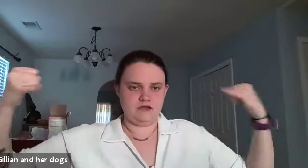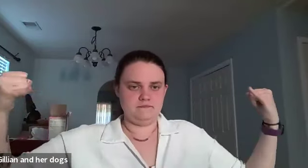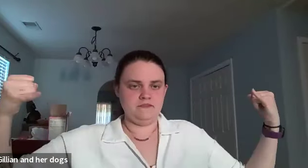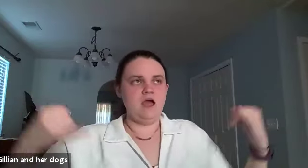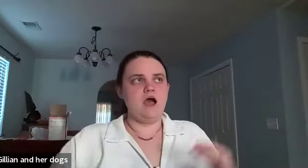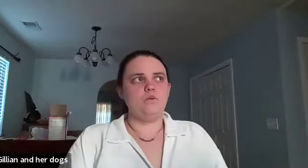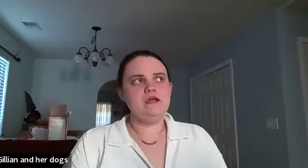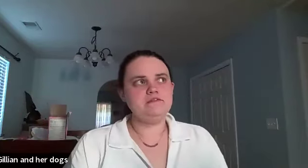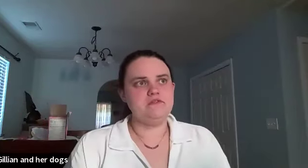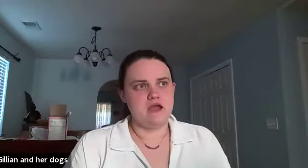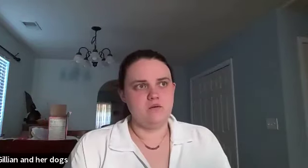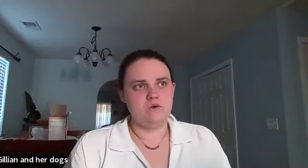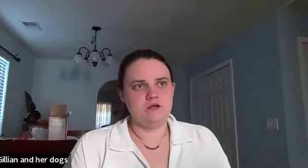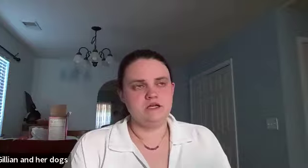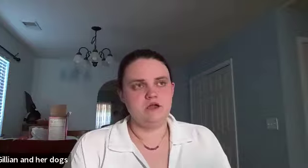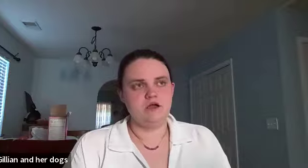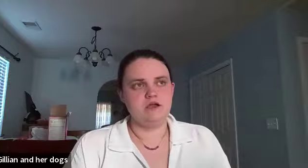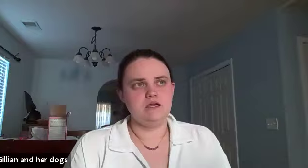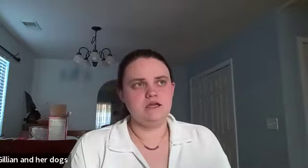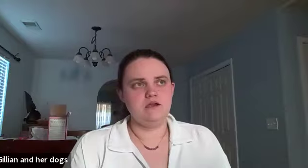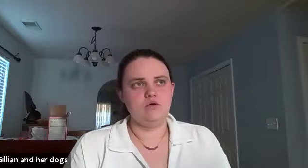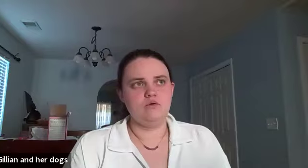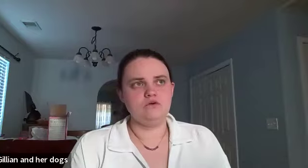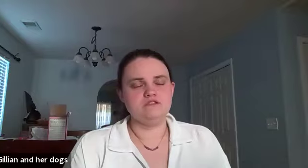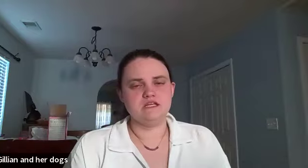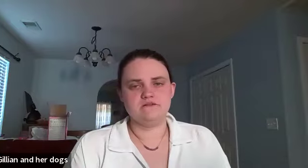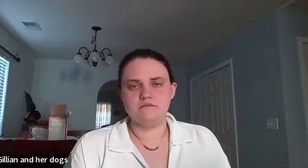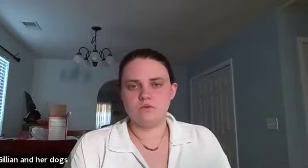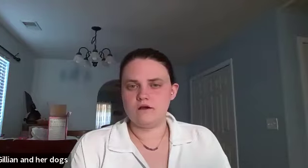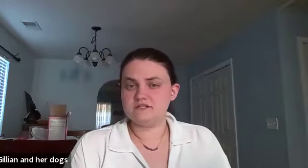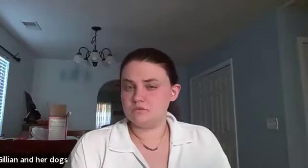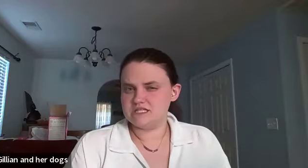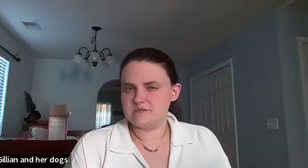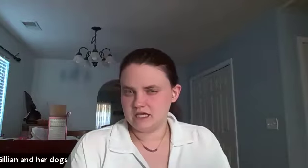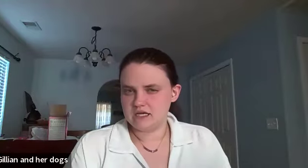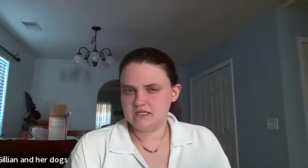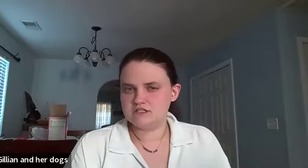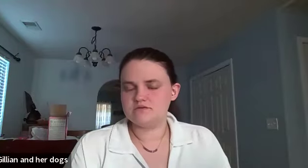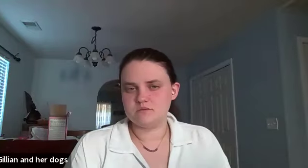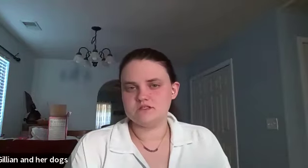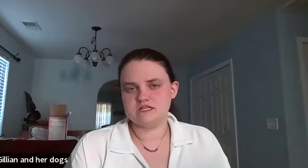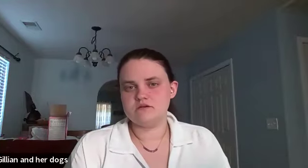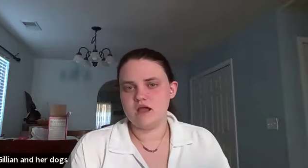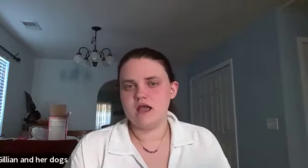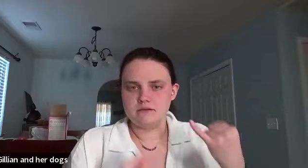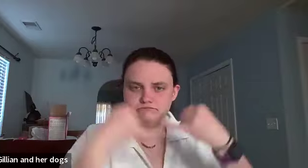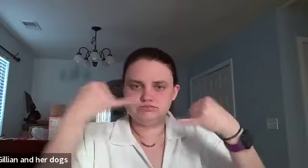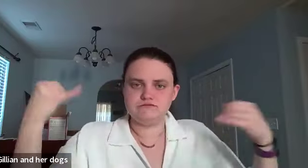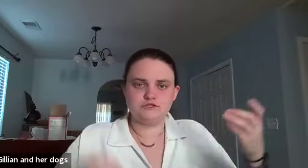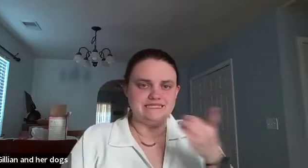Okay. With that one, I almost think of it more often with spaghetti. So if someone says, "Oh yeah, I had for